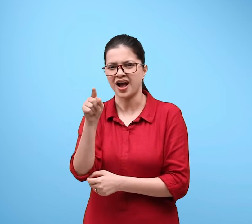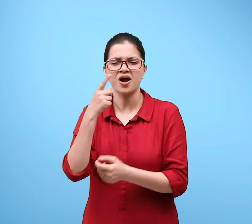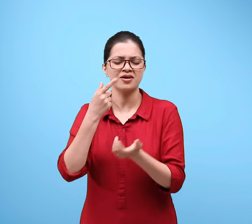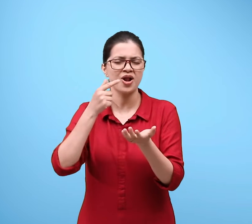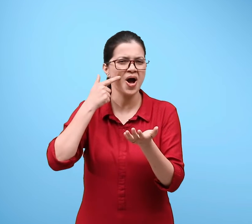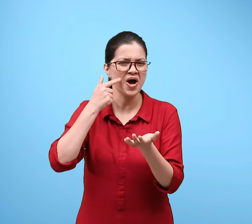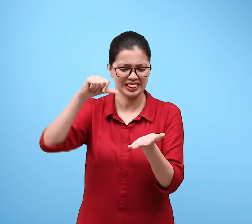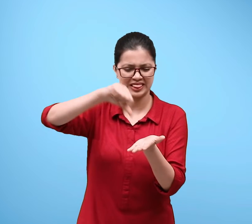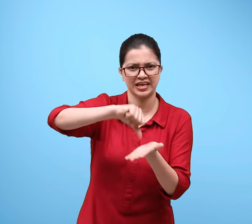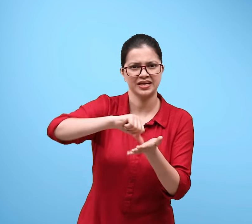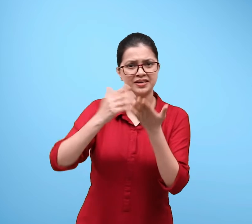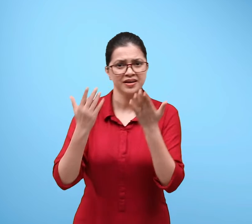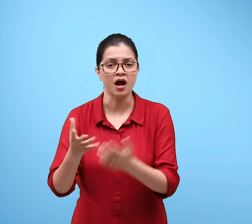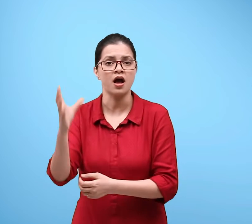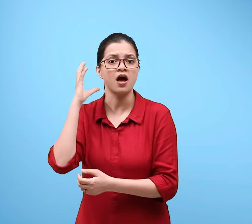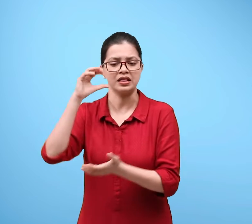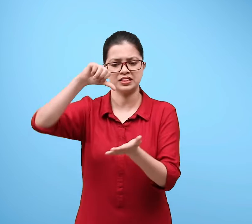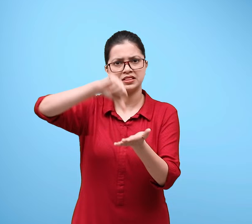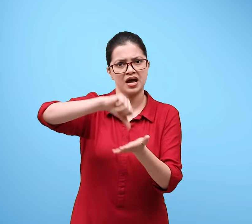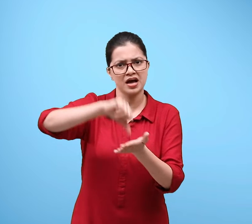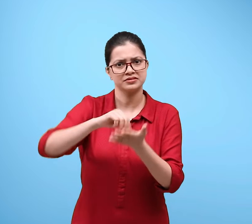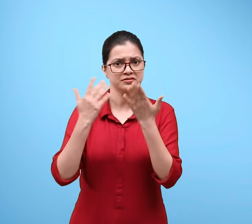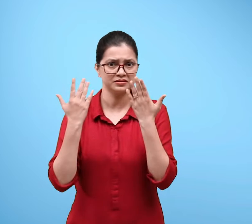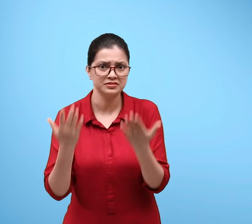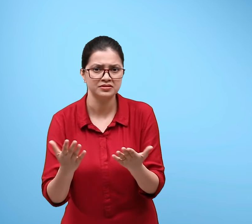Take a glass tumbler, fill it up to half with water.